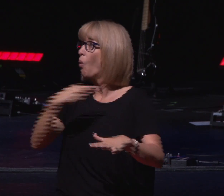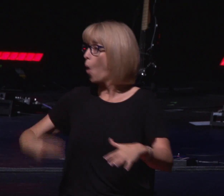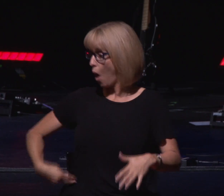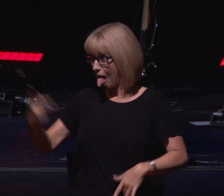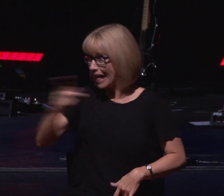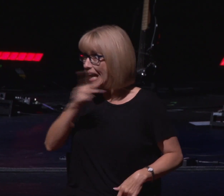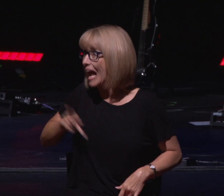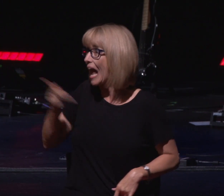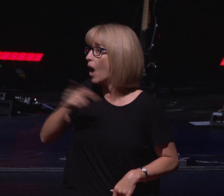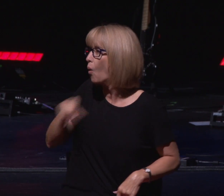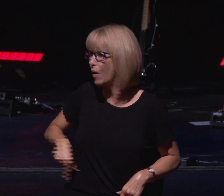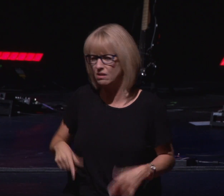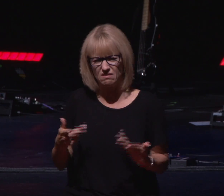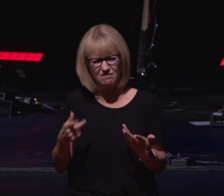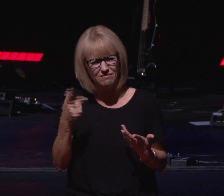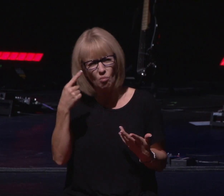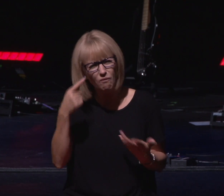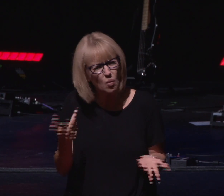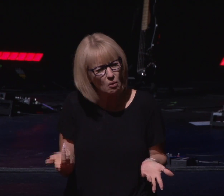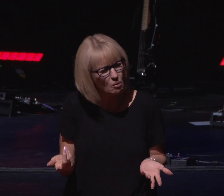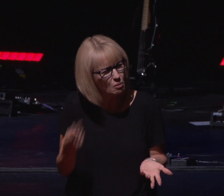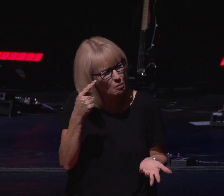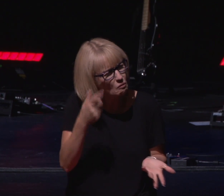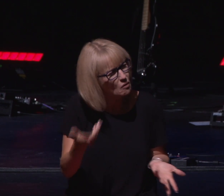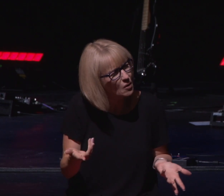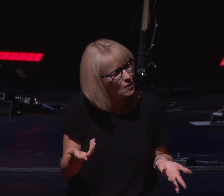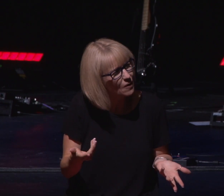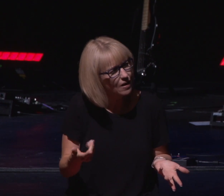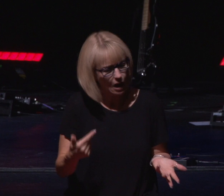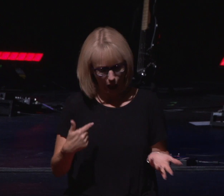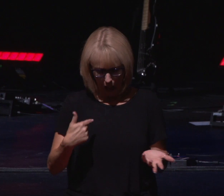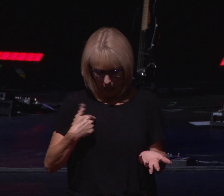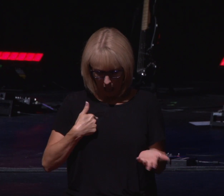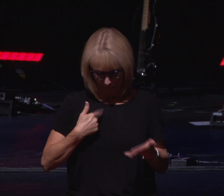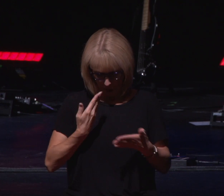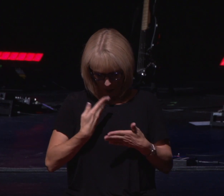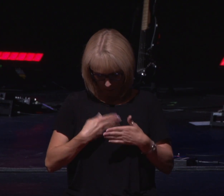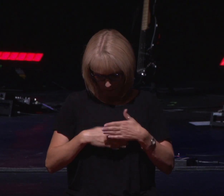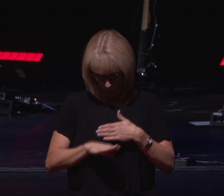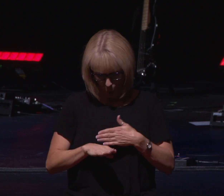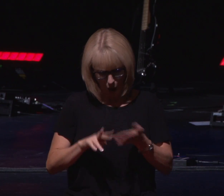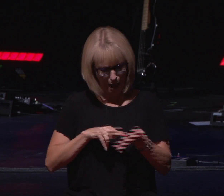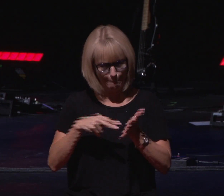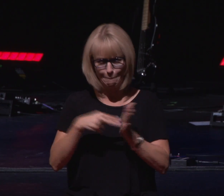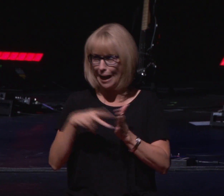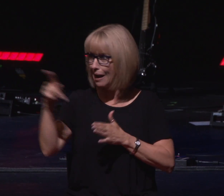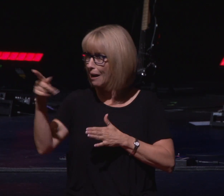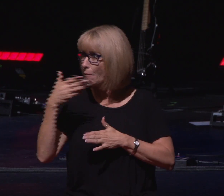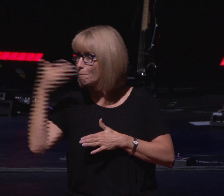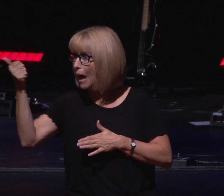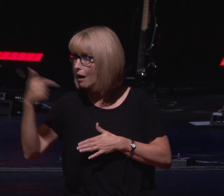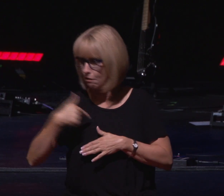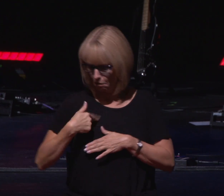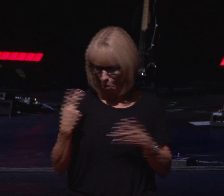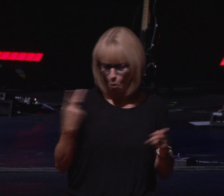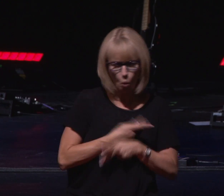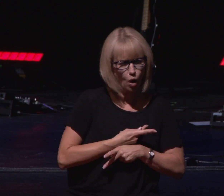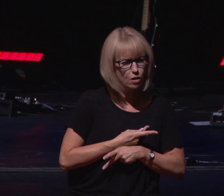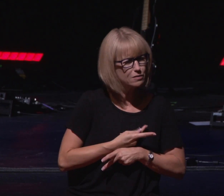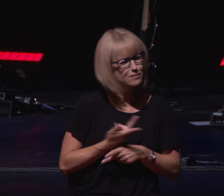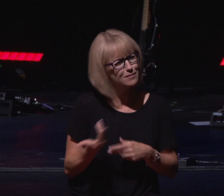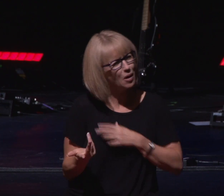royalty. Why is that? Just because I'm born doesn't make me better or worse than anybody